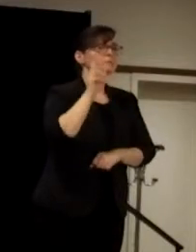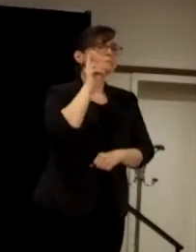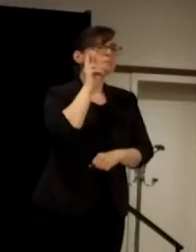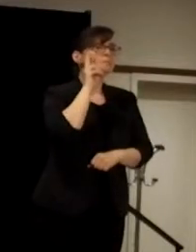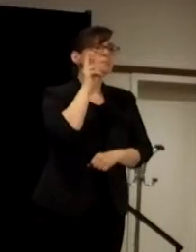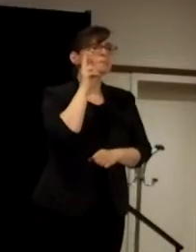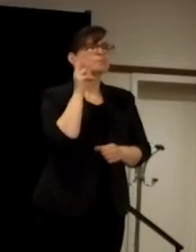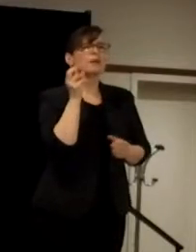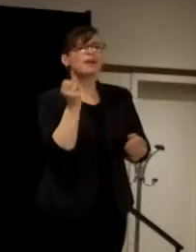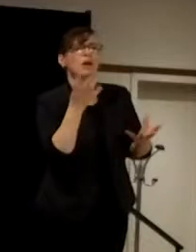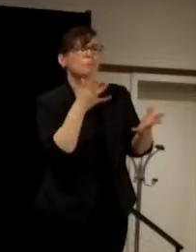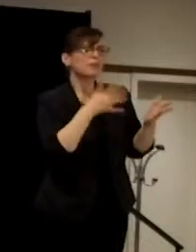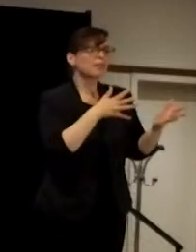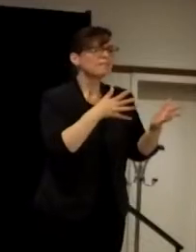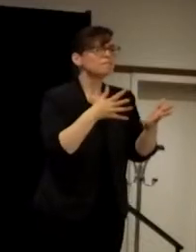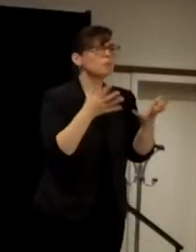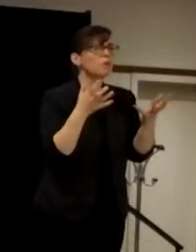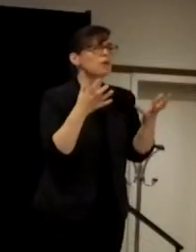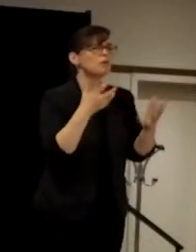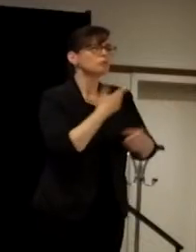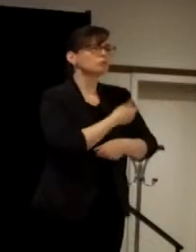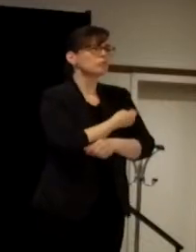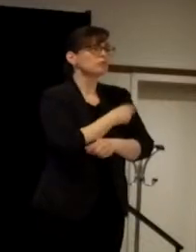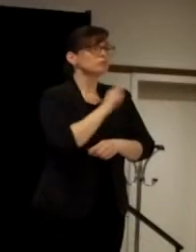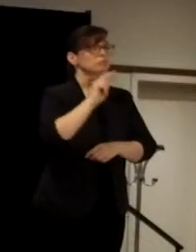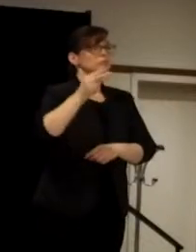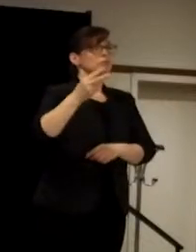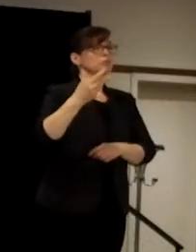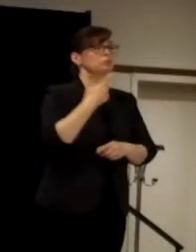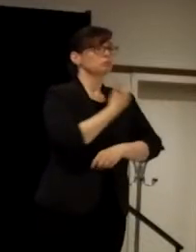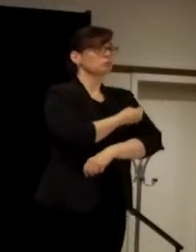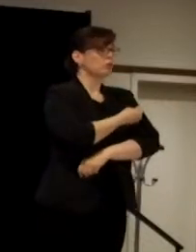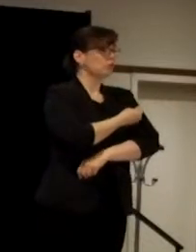could be looking at second shots here and 2 or 3 pop-up clinics throughout the